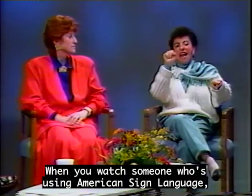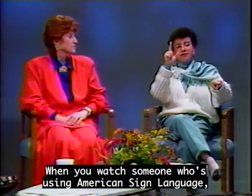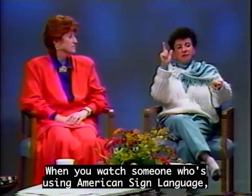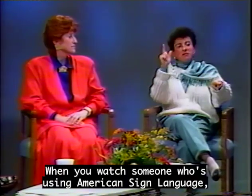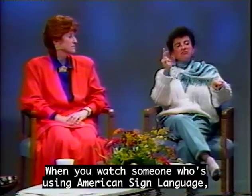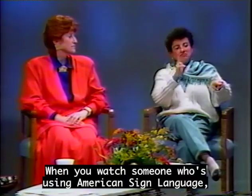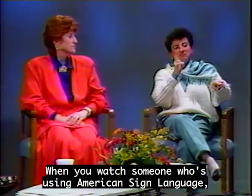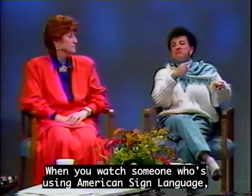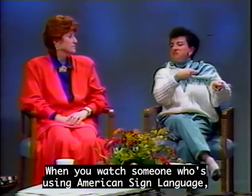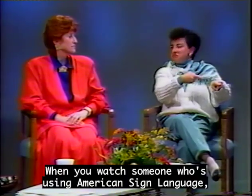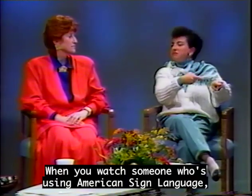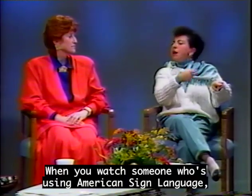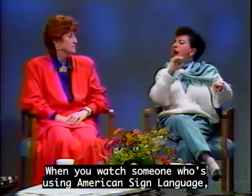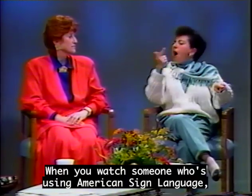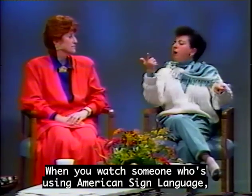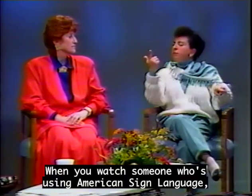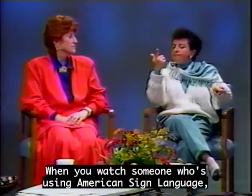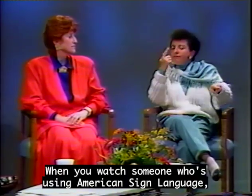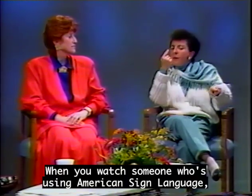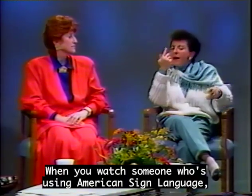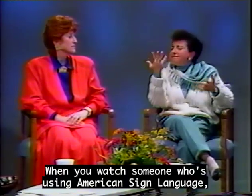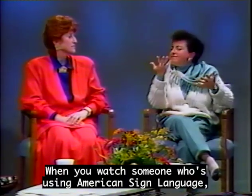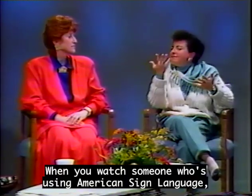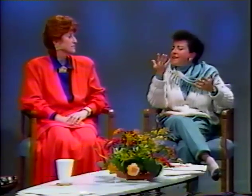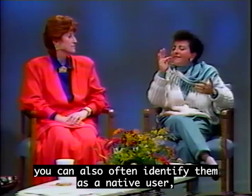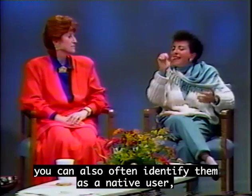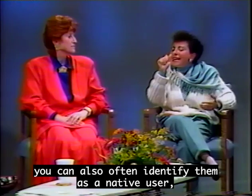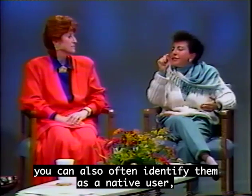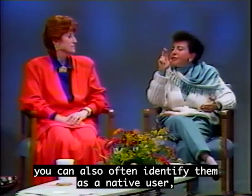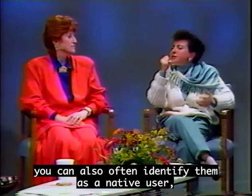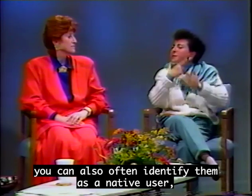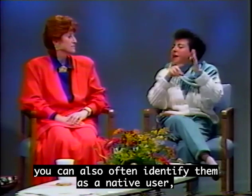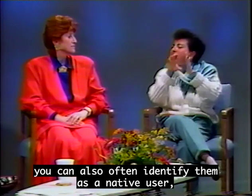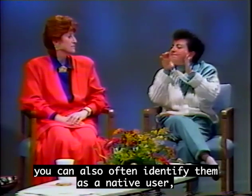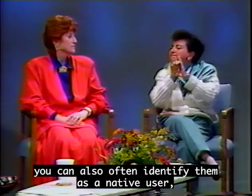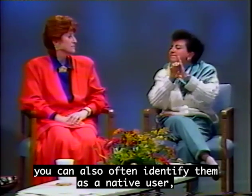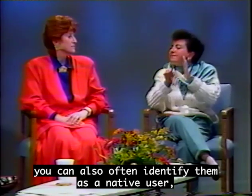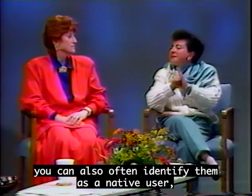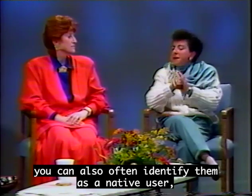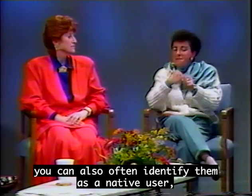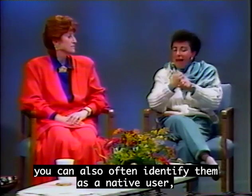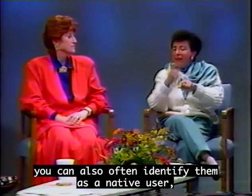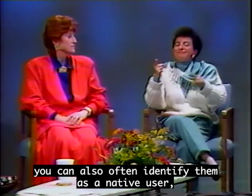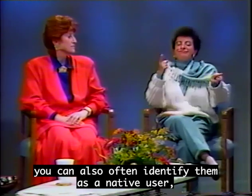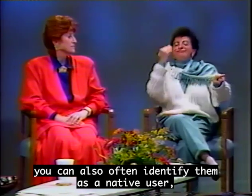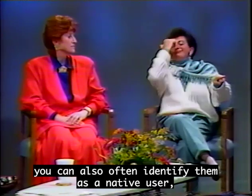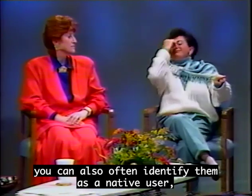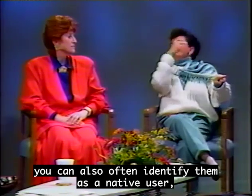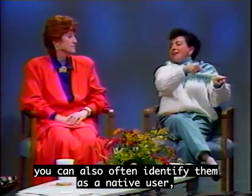When you watch someone who's using American Sign Language, you can also often identify them as a native user.